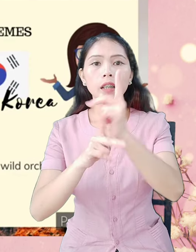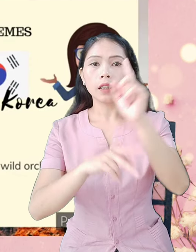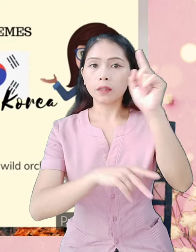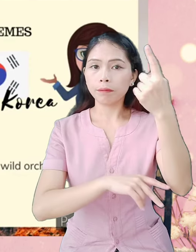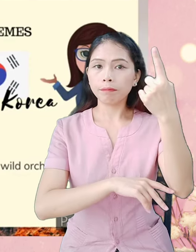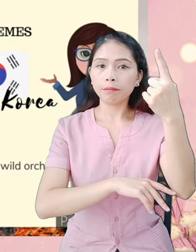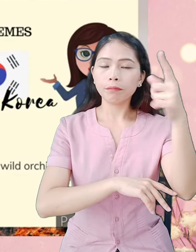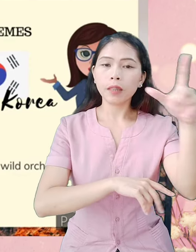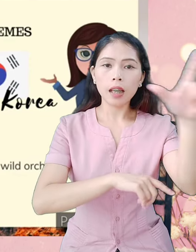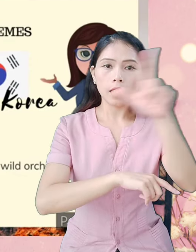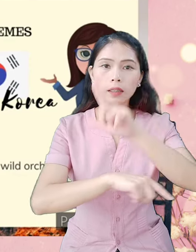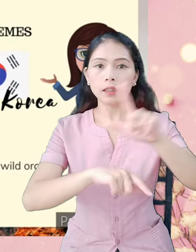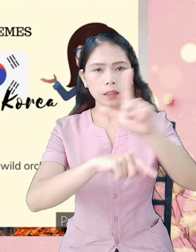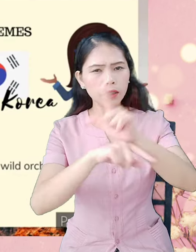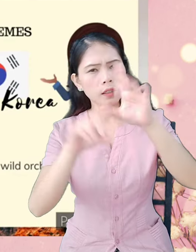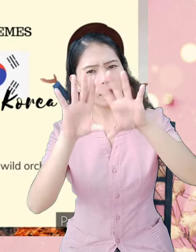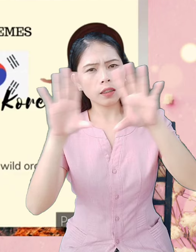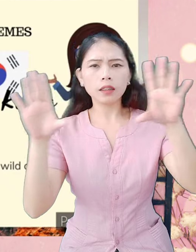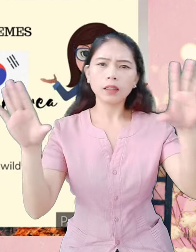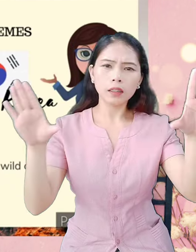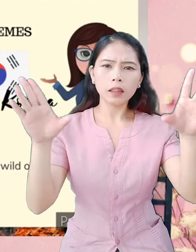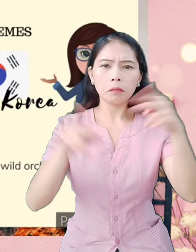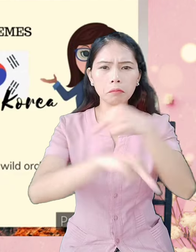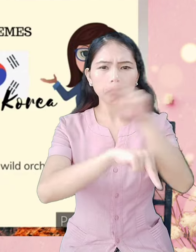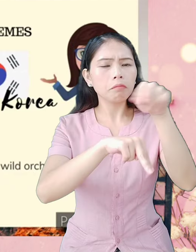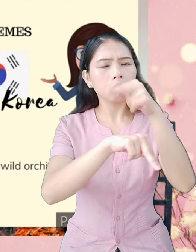1. Landscape paintings.